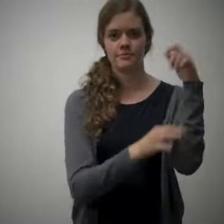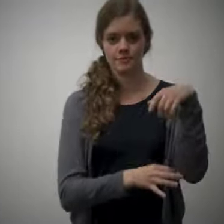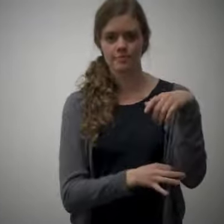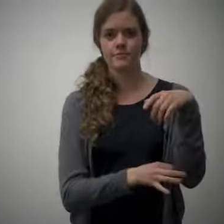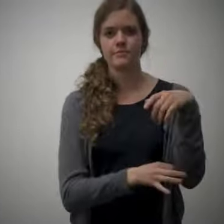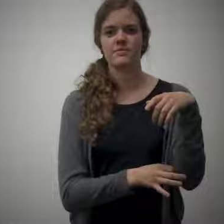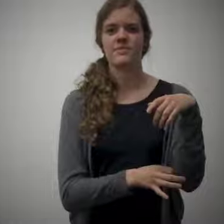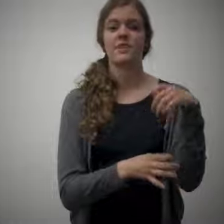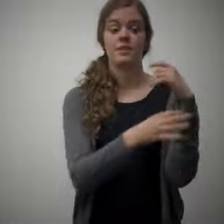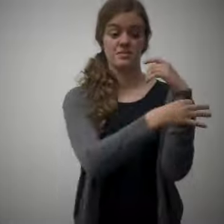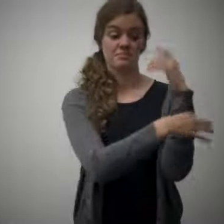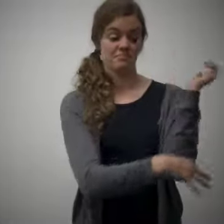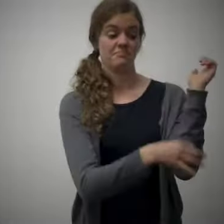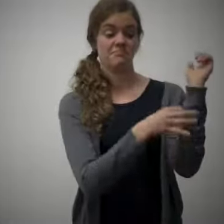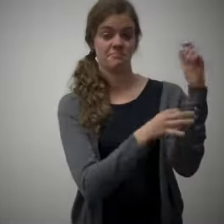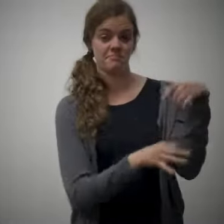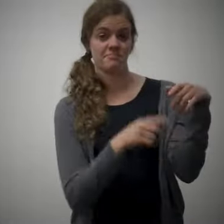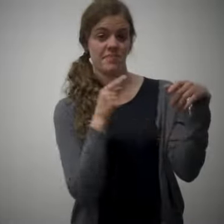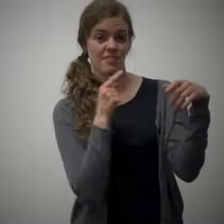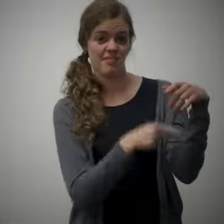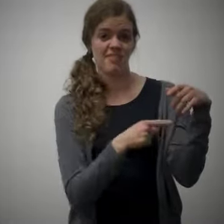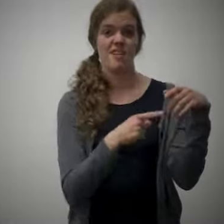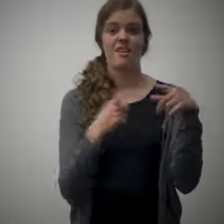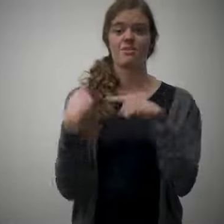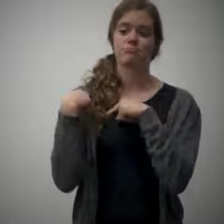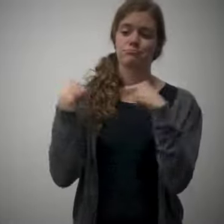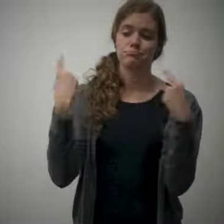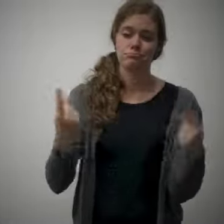These tissues have been pulling and pushing for years.